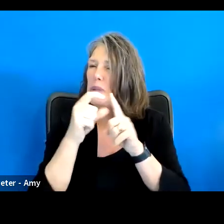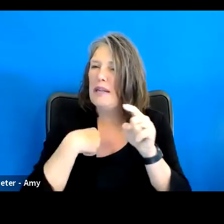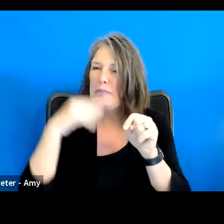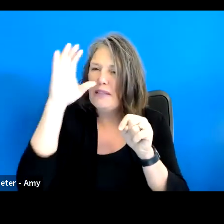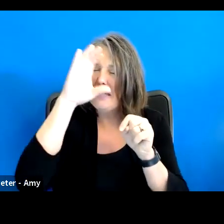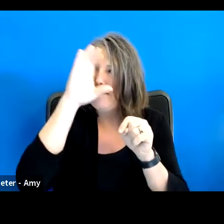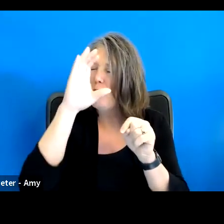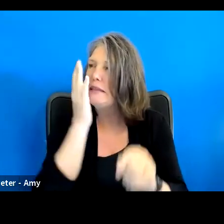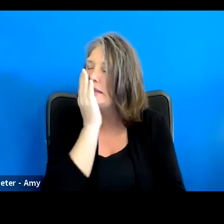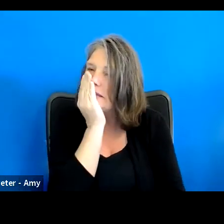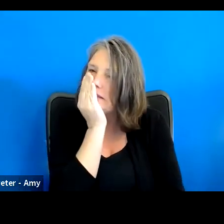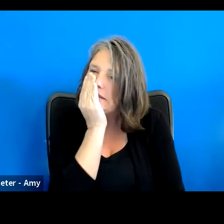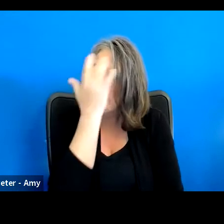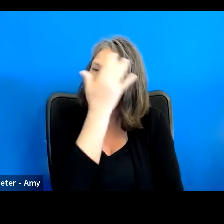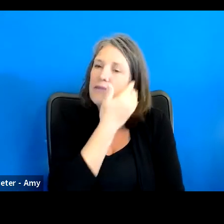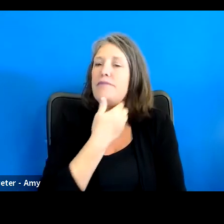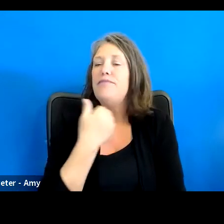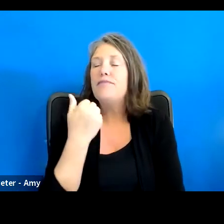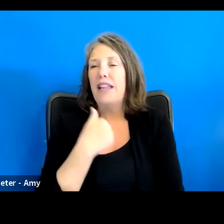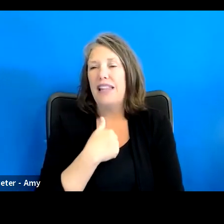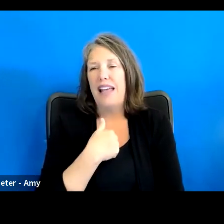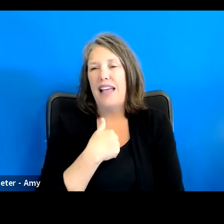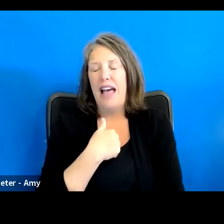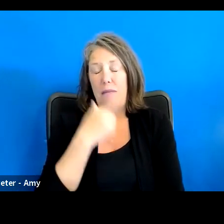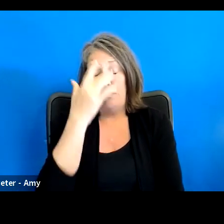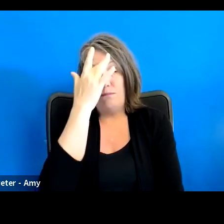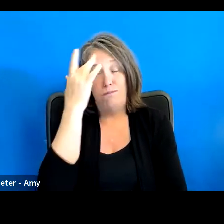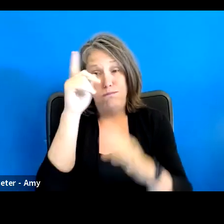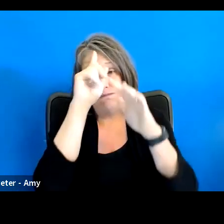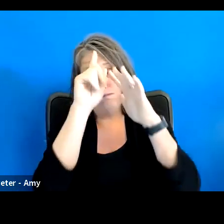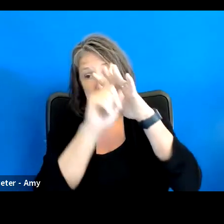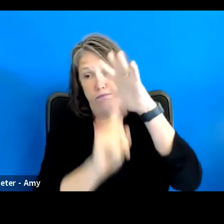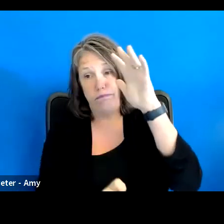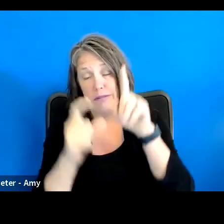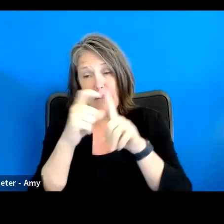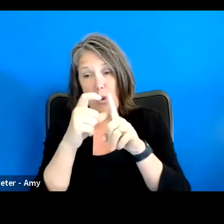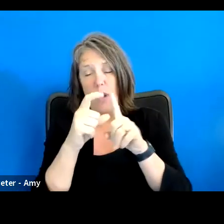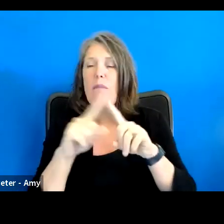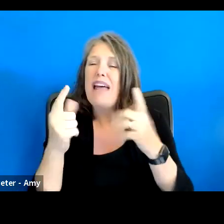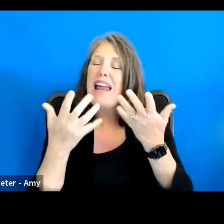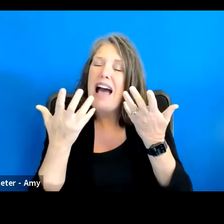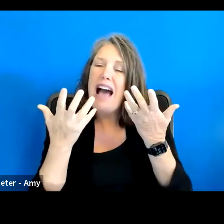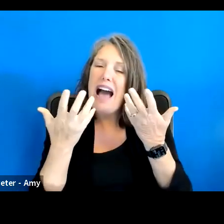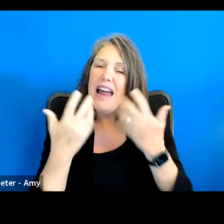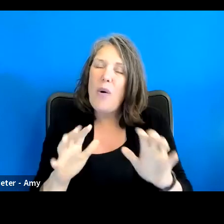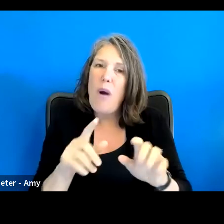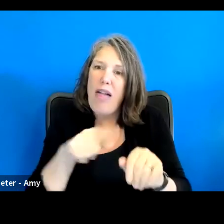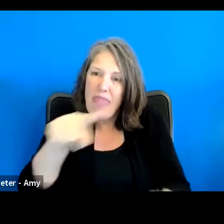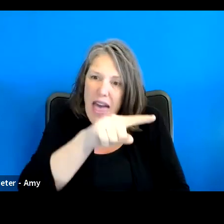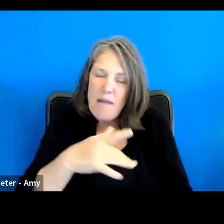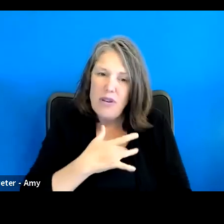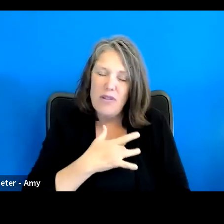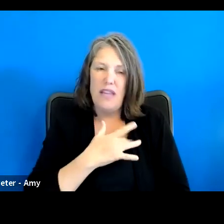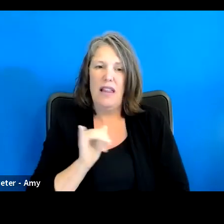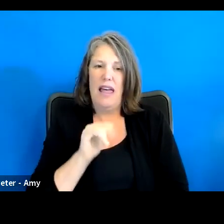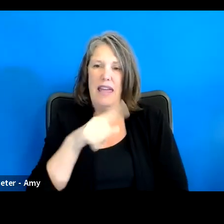for? I'm completely blanking on the term, but I don't want to put them in a position where they feel